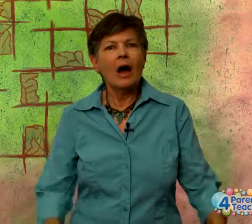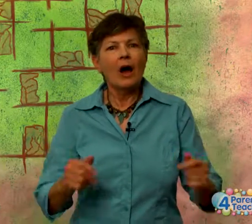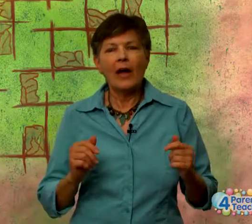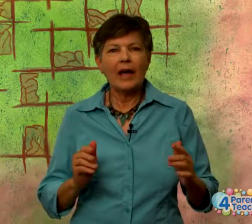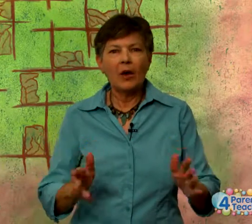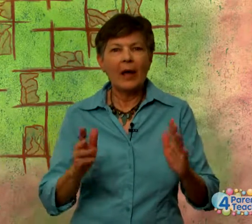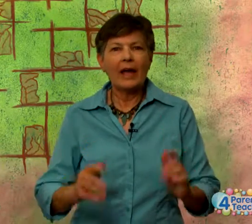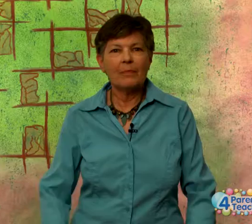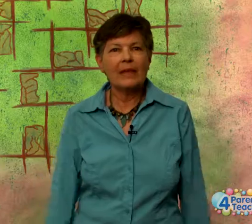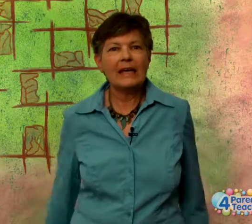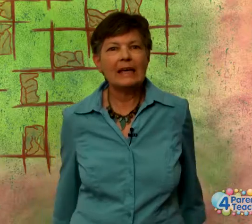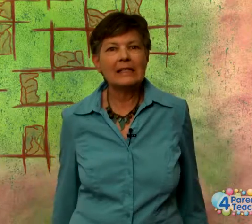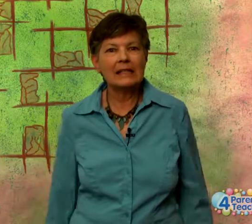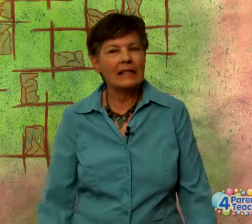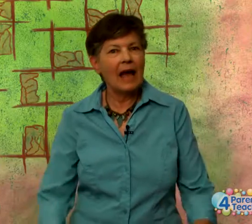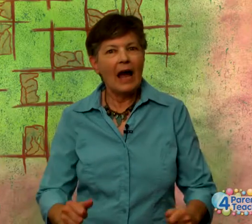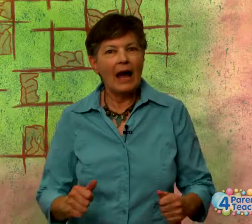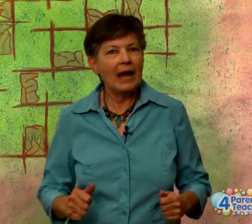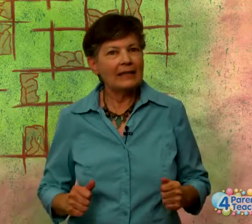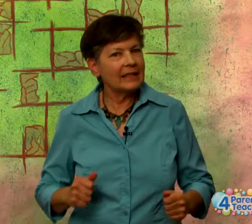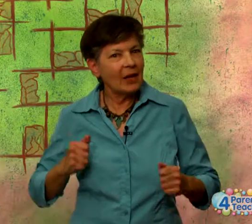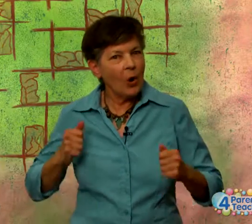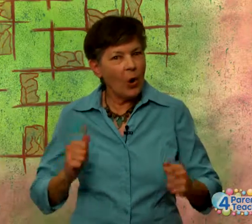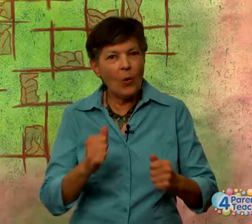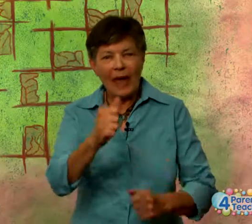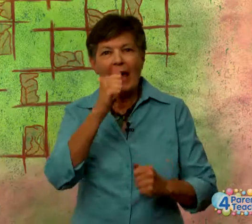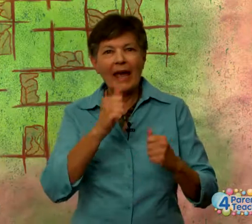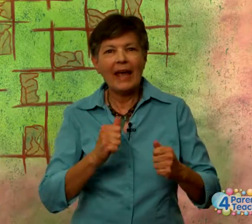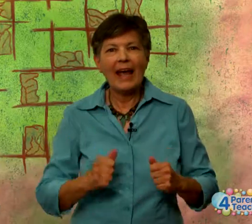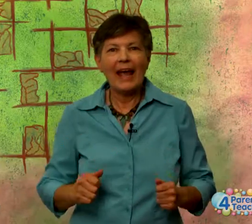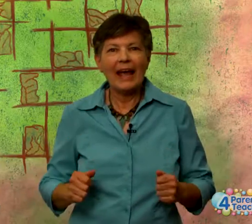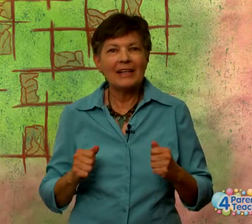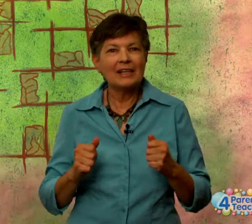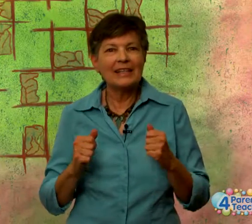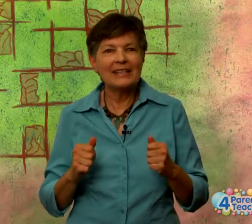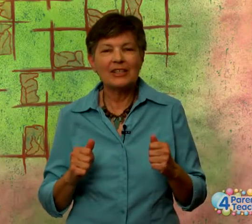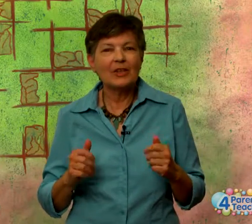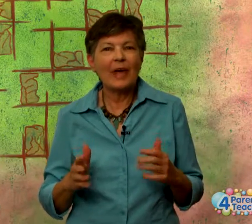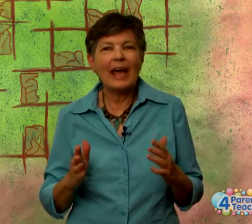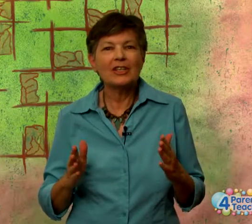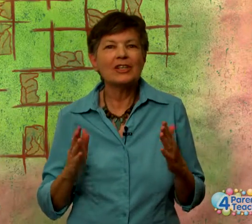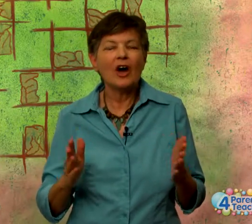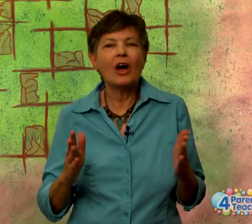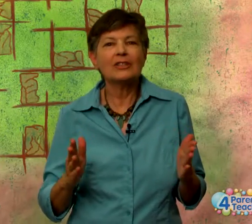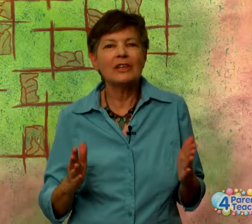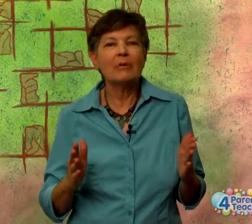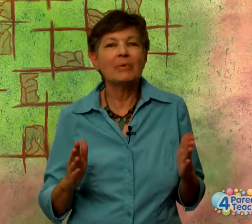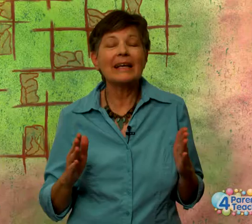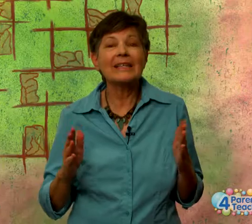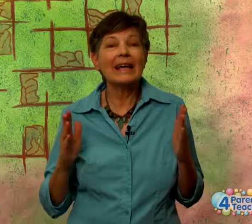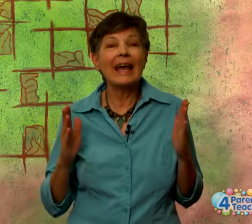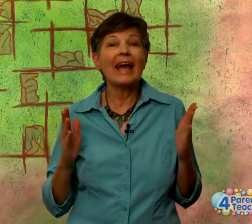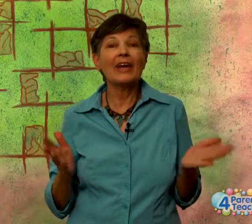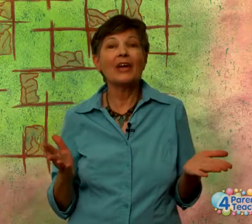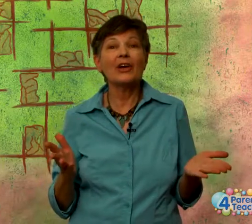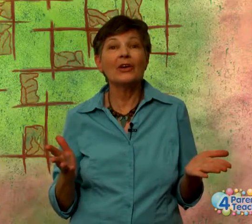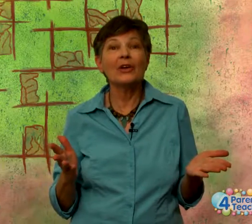all right, go wake up the kids. And I said, okay. And he says, you can't just call to them because they can't hear you. I